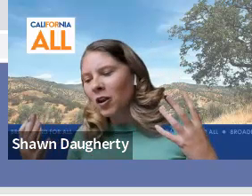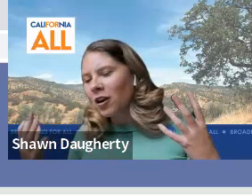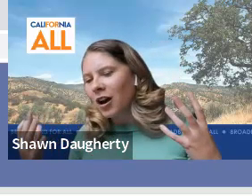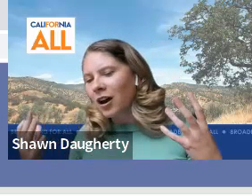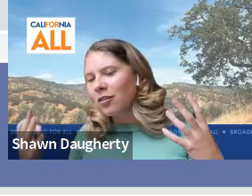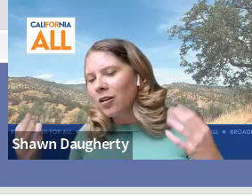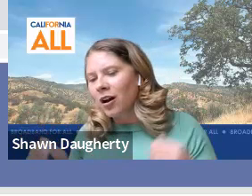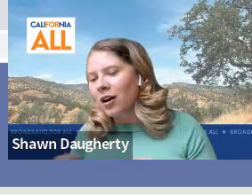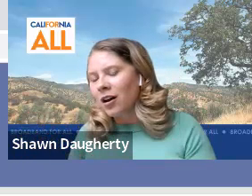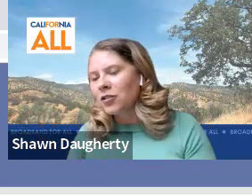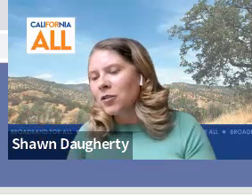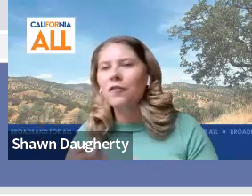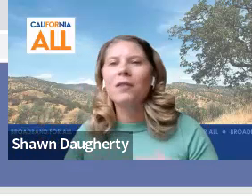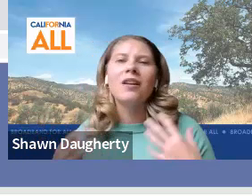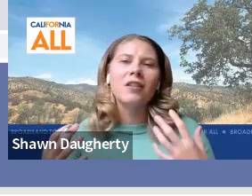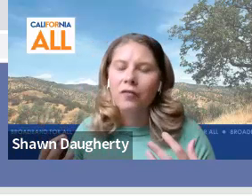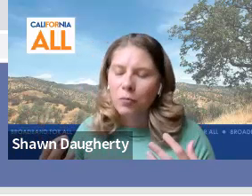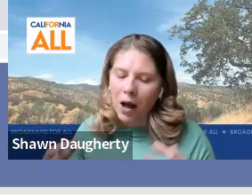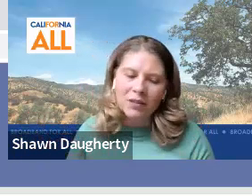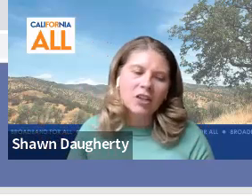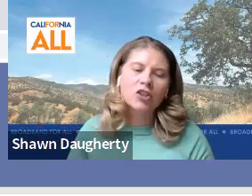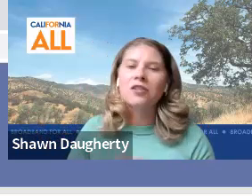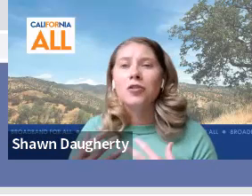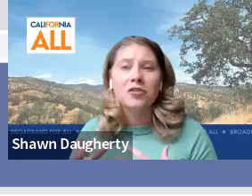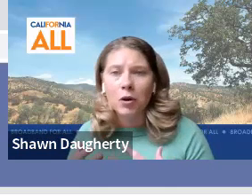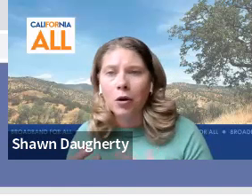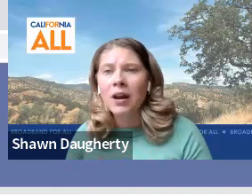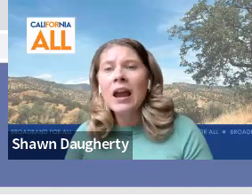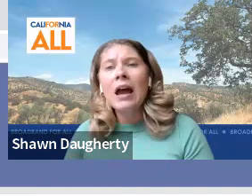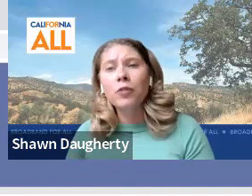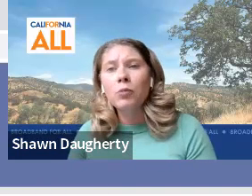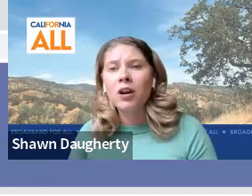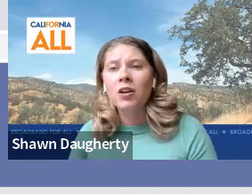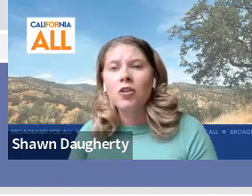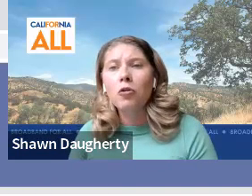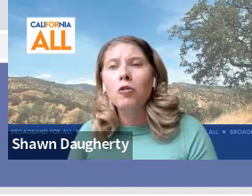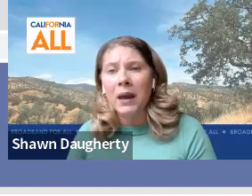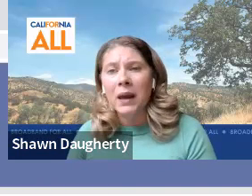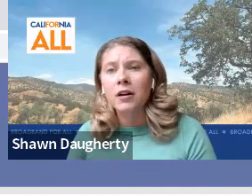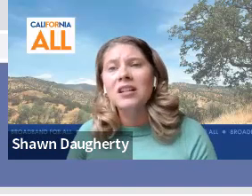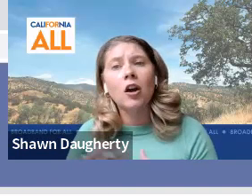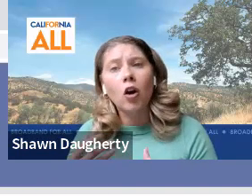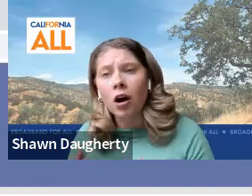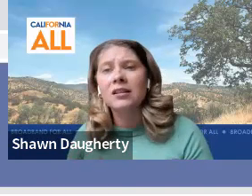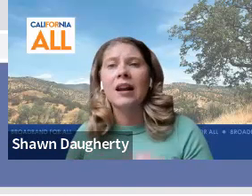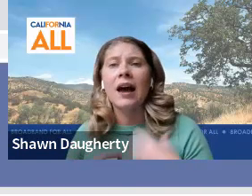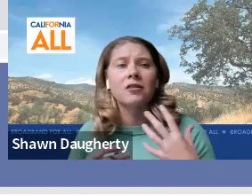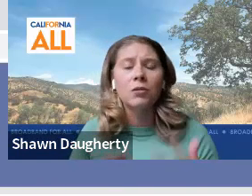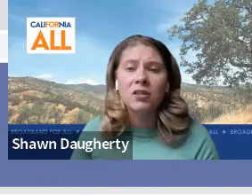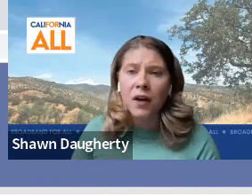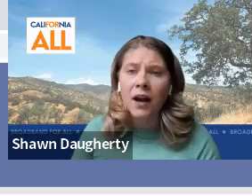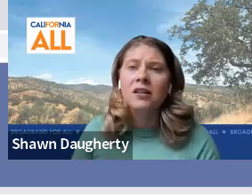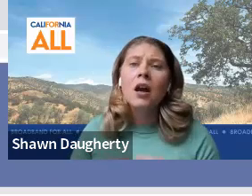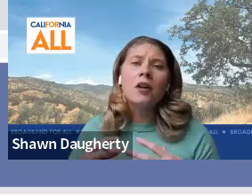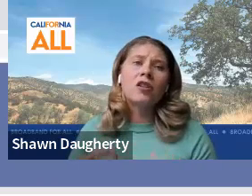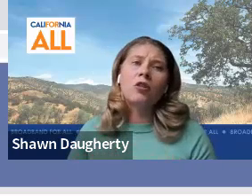do you identify with any of the covered populations, your zip code? And really, we want to know those barriers. Is it cost? Is it access to a device? And